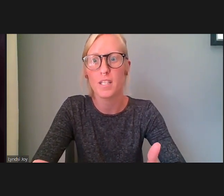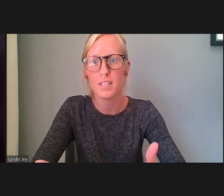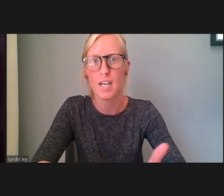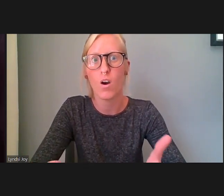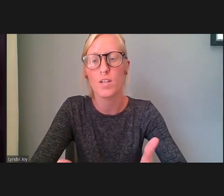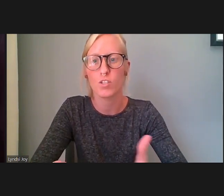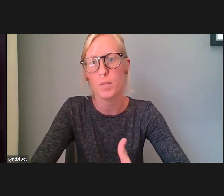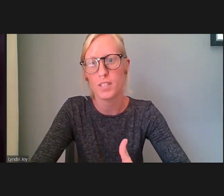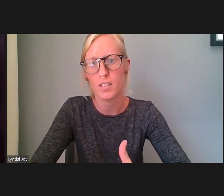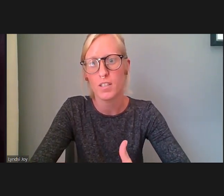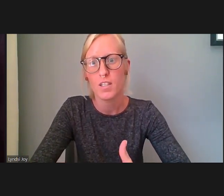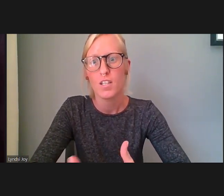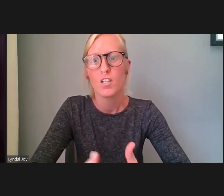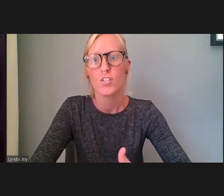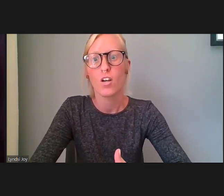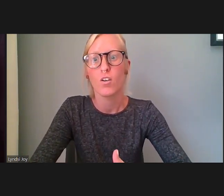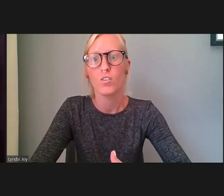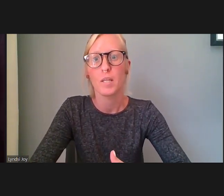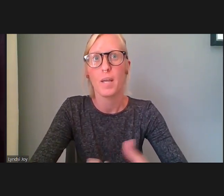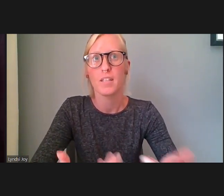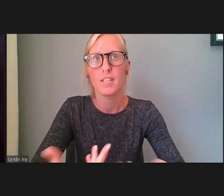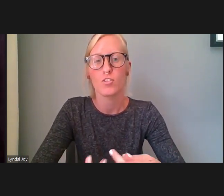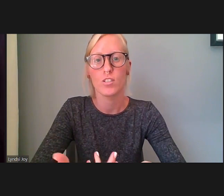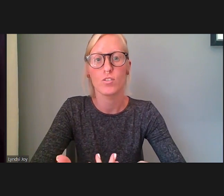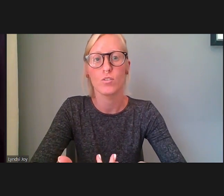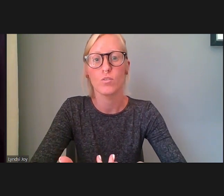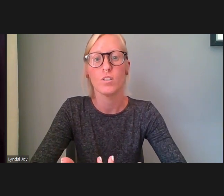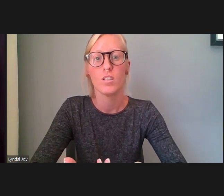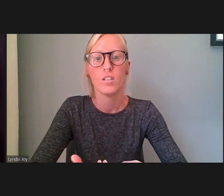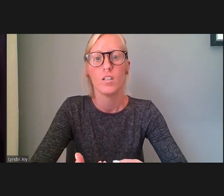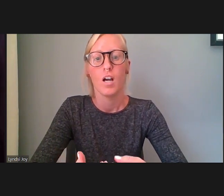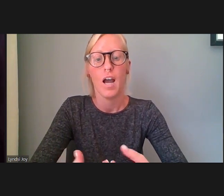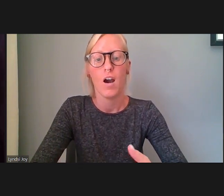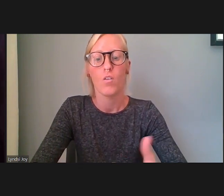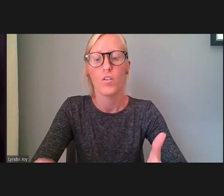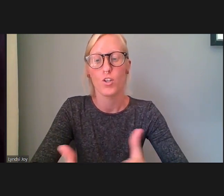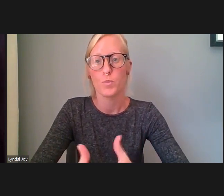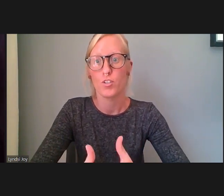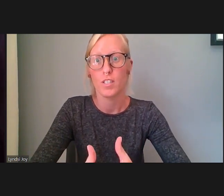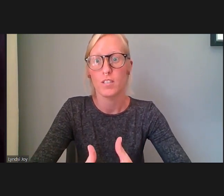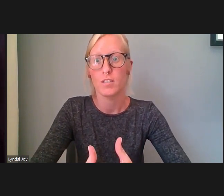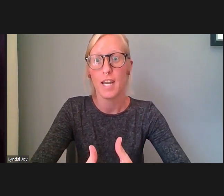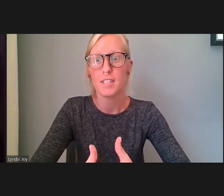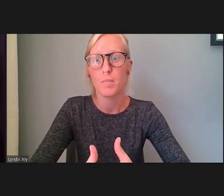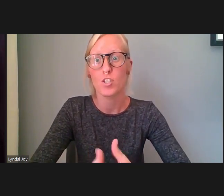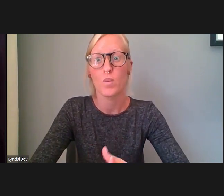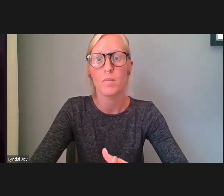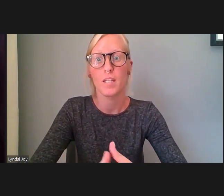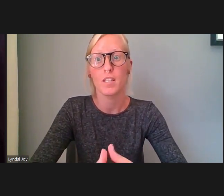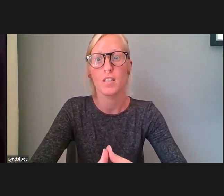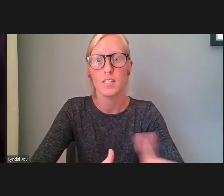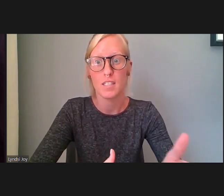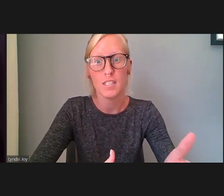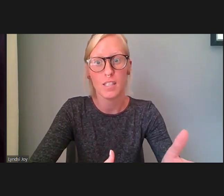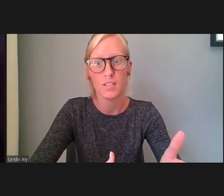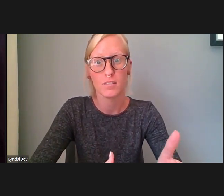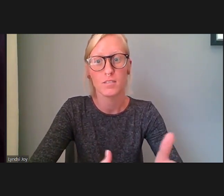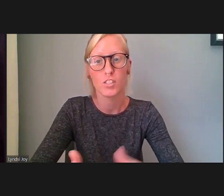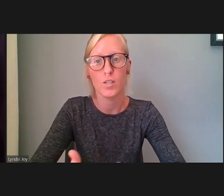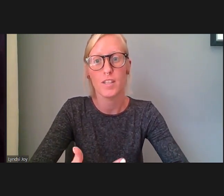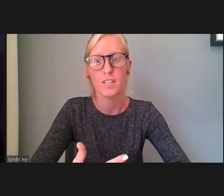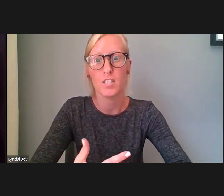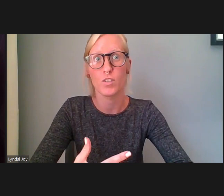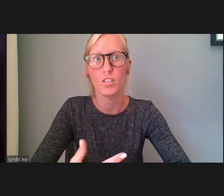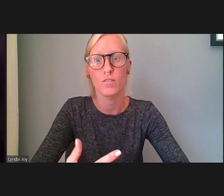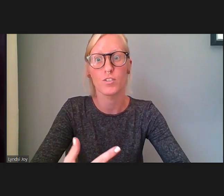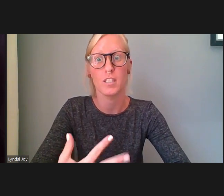never know because it's not always scripted. So like paying attention to how the first person signs them because you want to make it consistent.